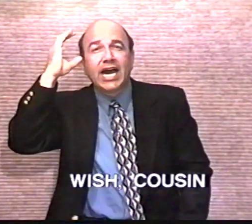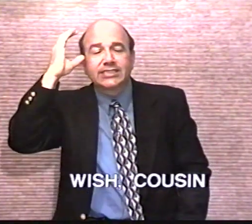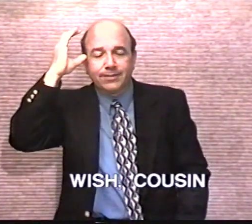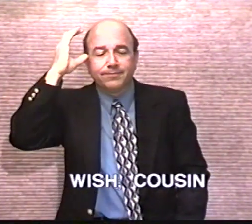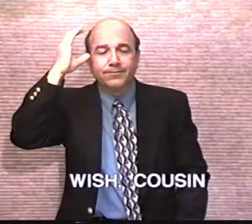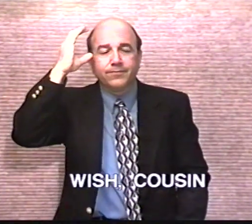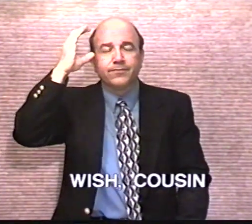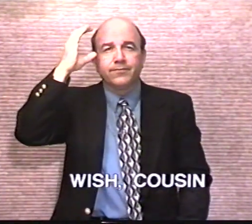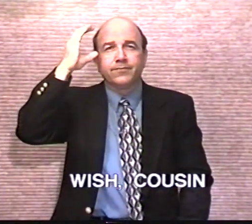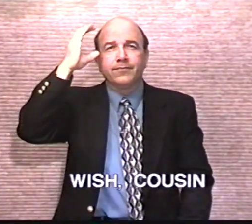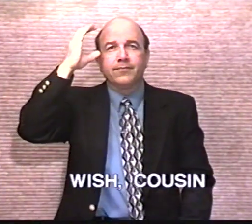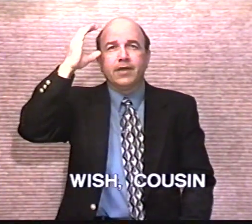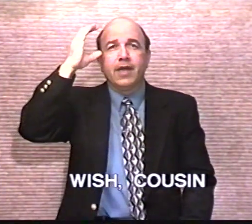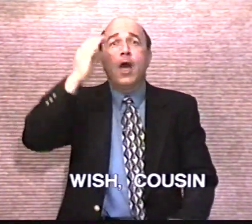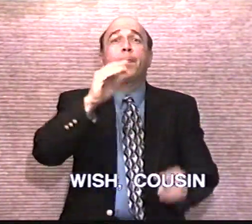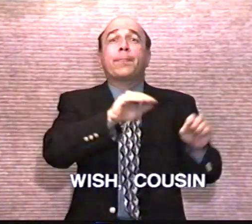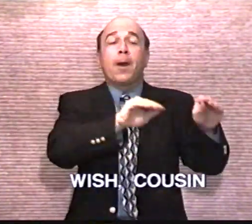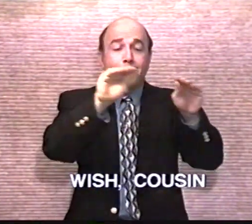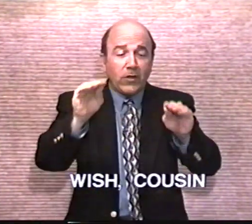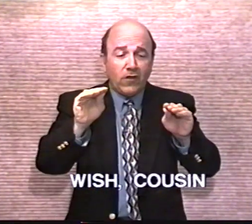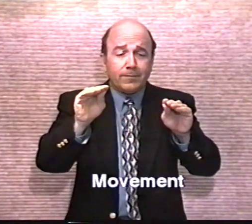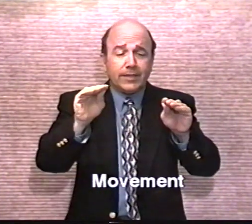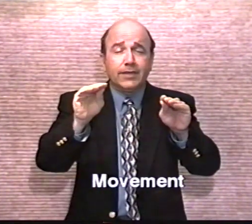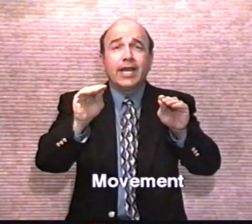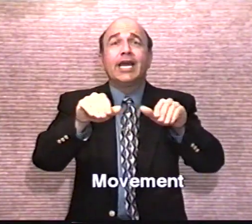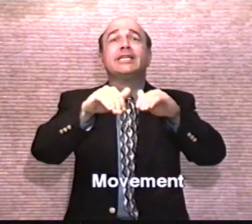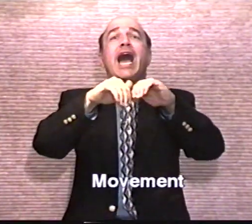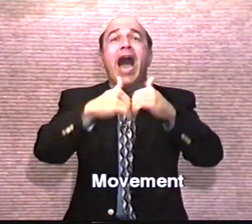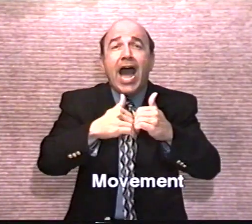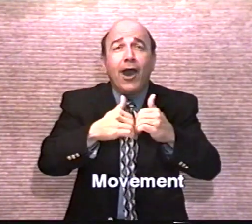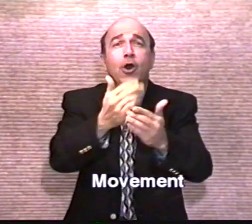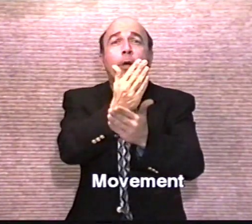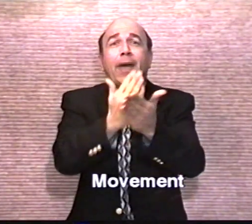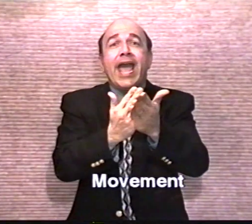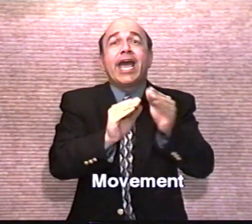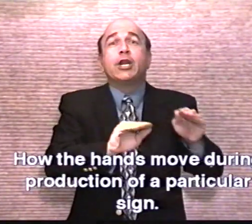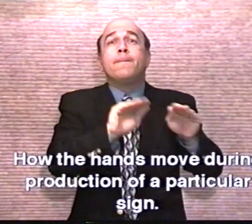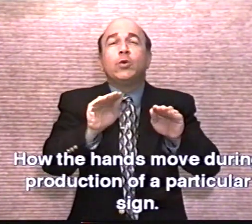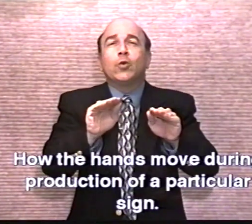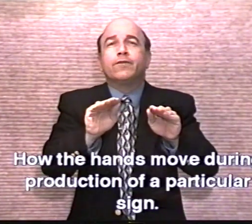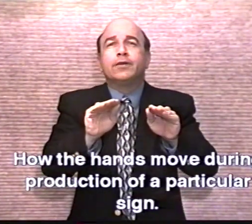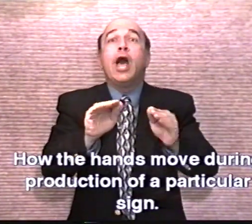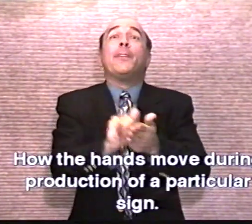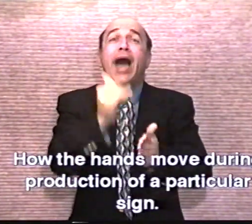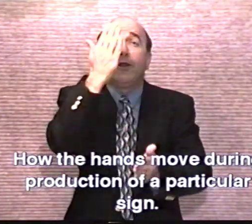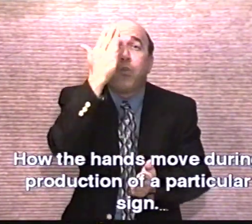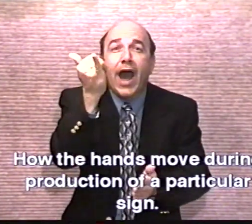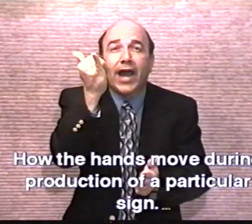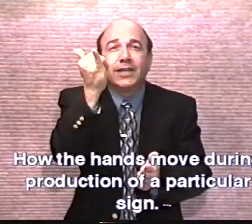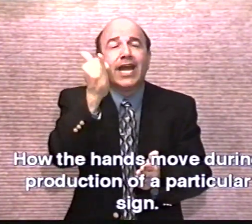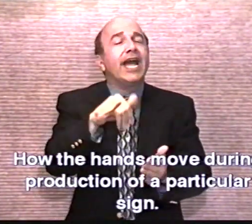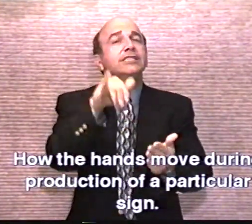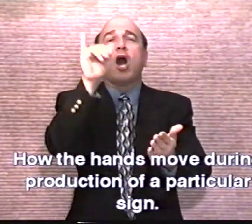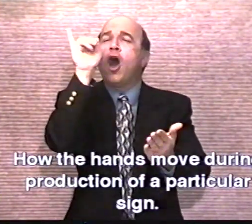cousin. The movement is how the hand moves. That's why it's